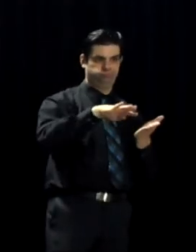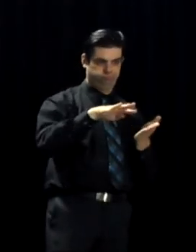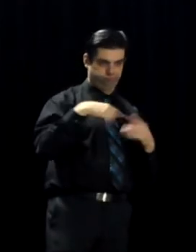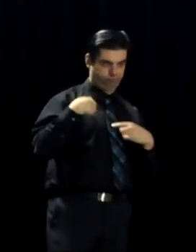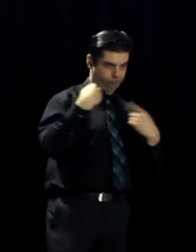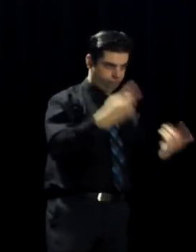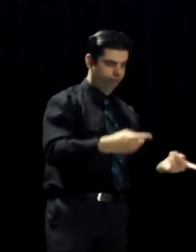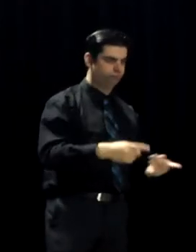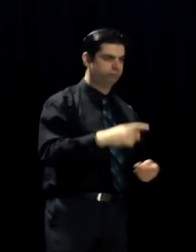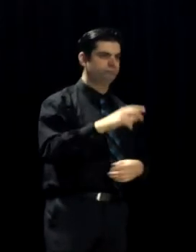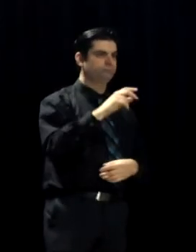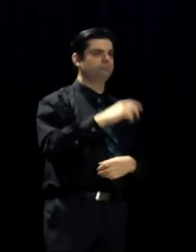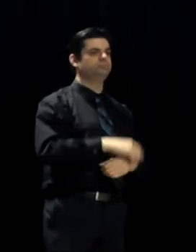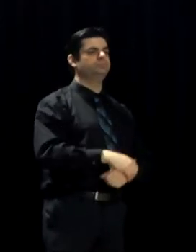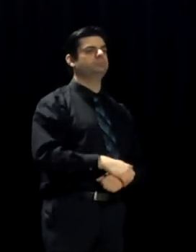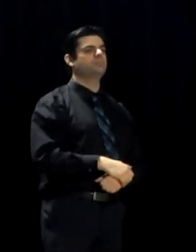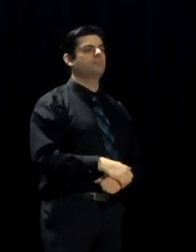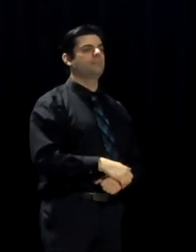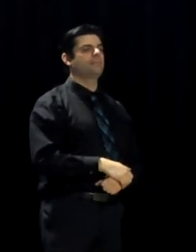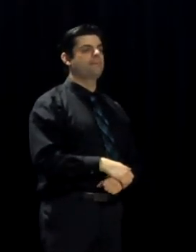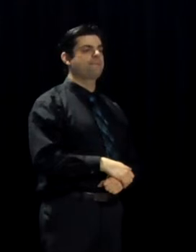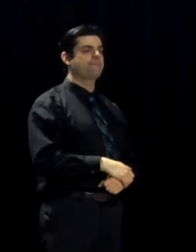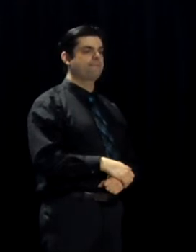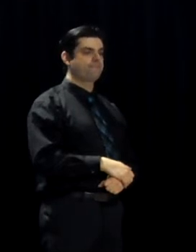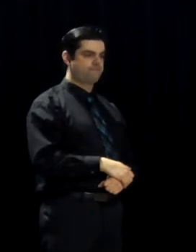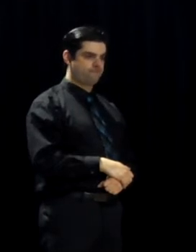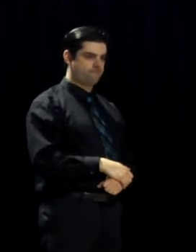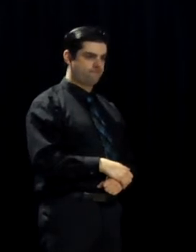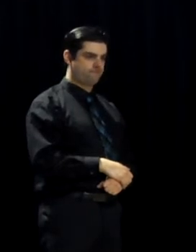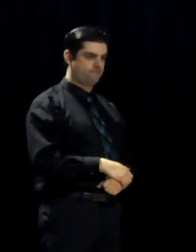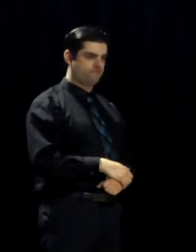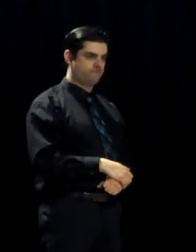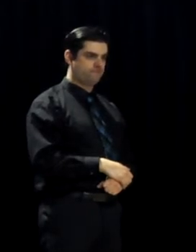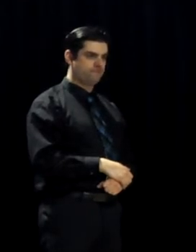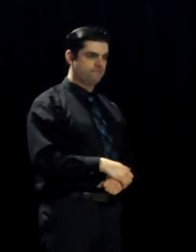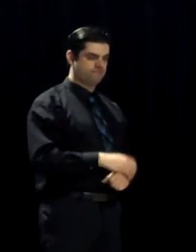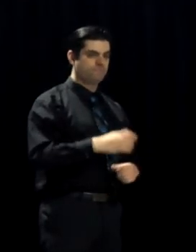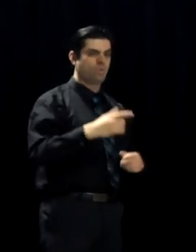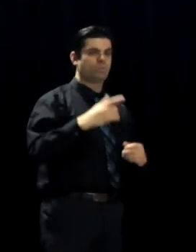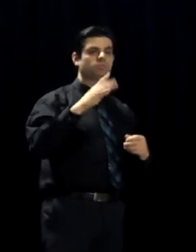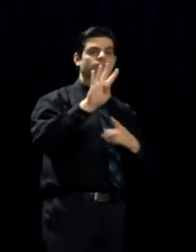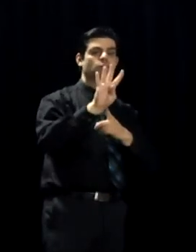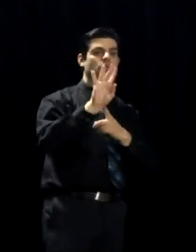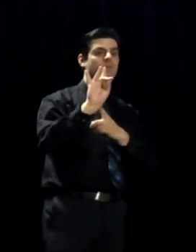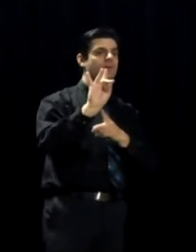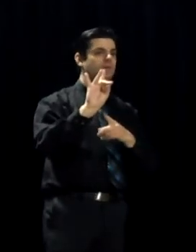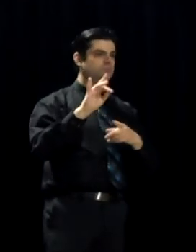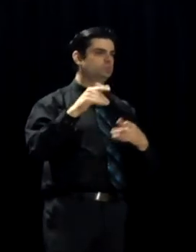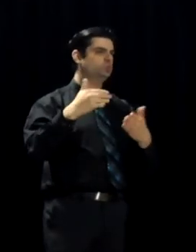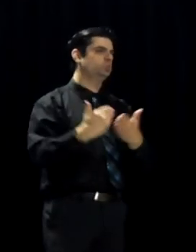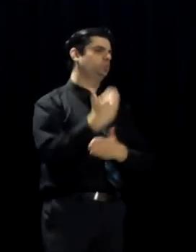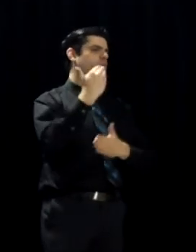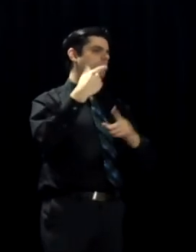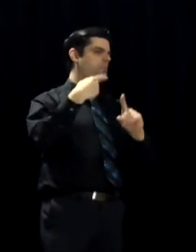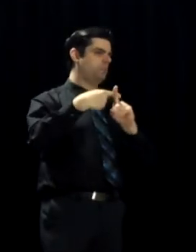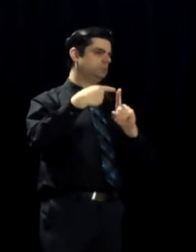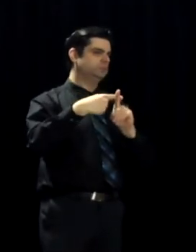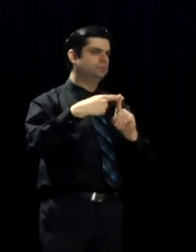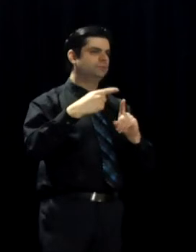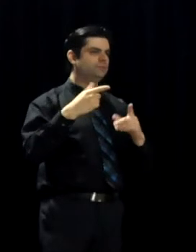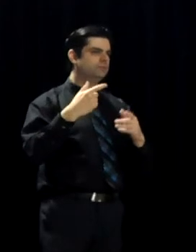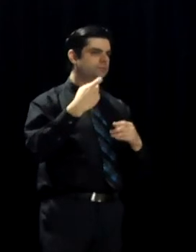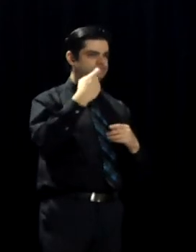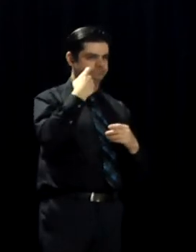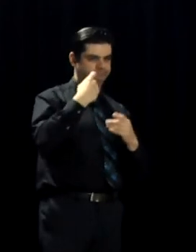And again, we now have 48 new cases over the last 24 hours, 48 new cases out of over 1,400 tests back,